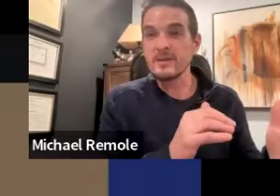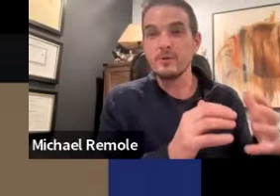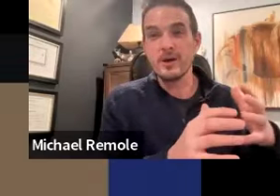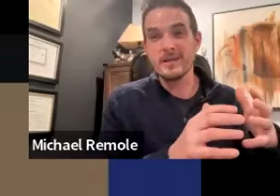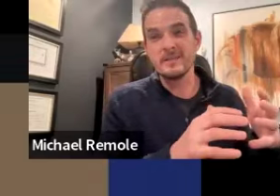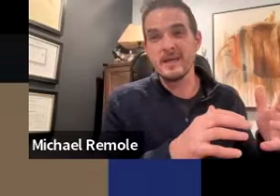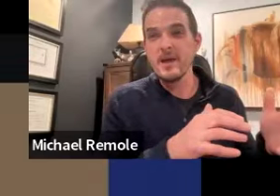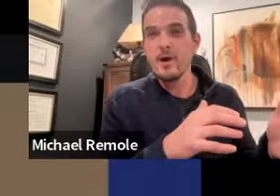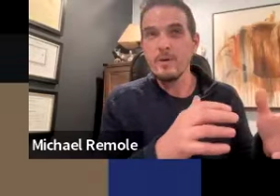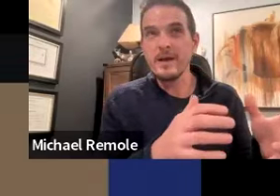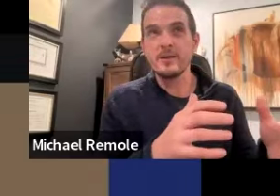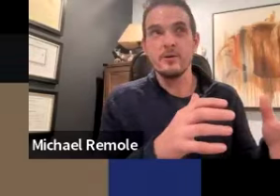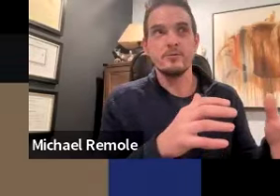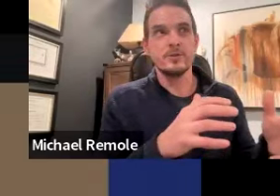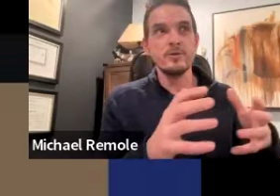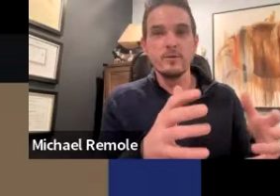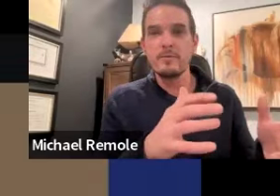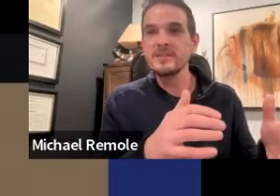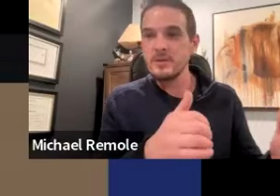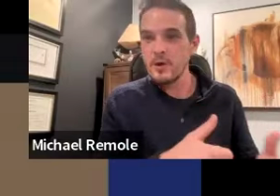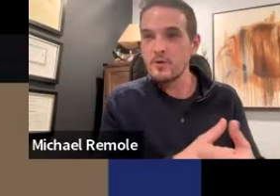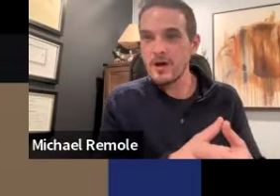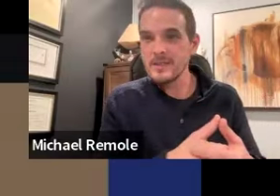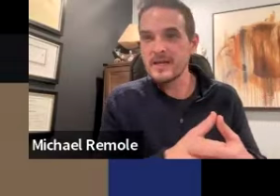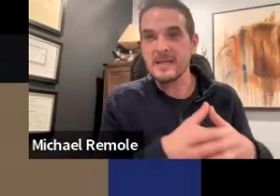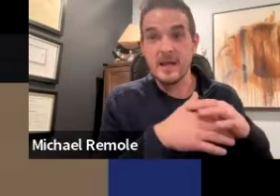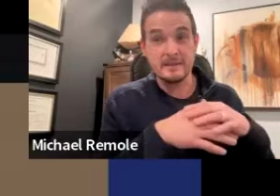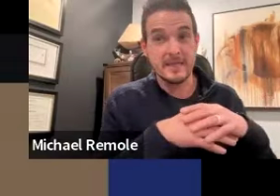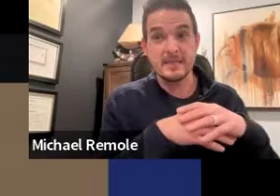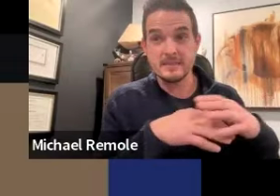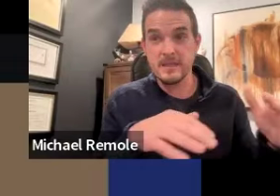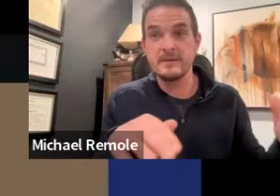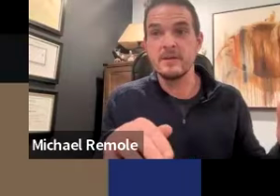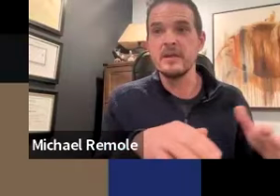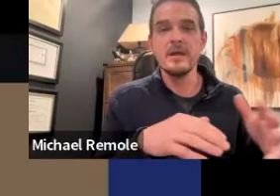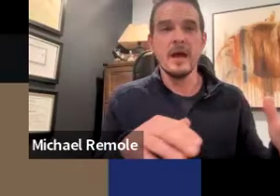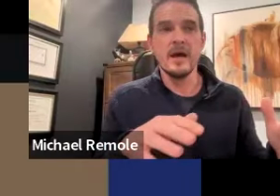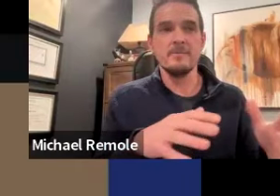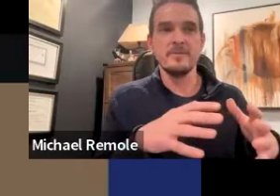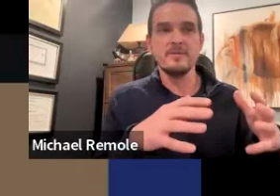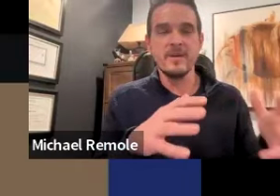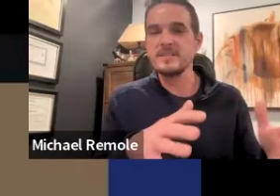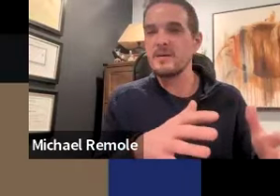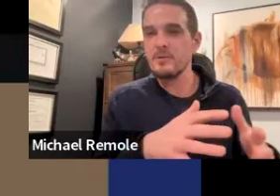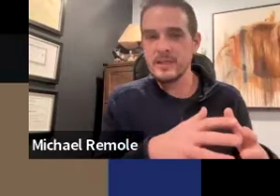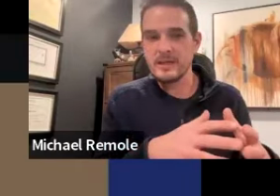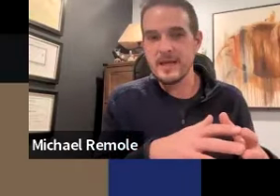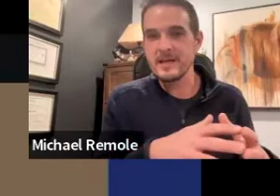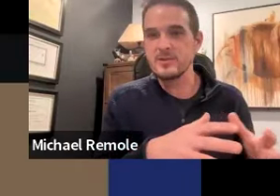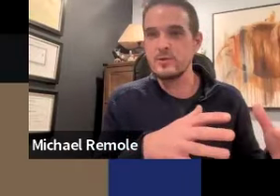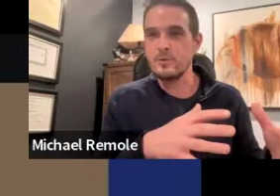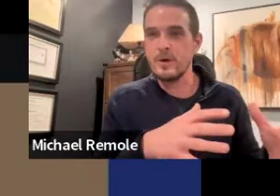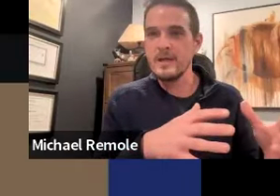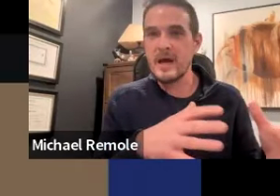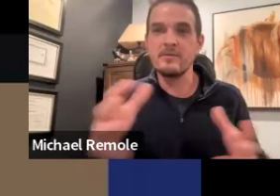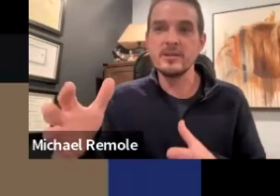back and forth, and we're talking like we might go 2 to 4 months with no contact at like not even FaceTime or anything like